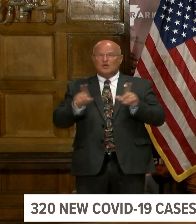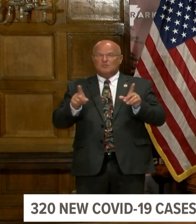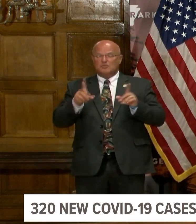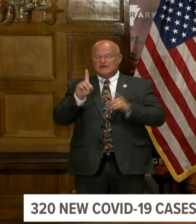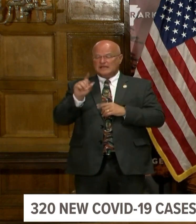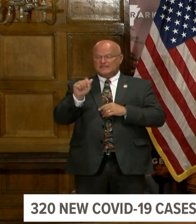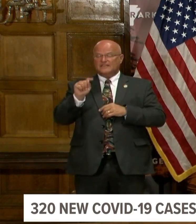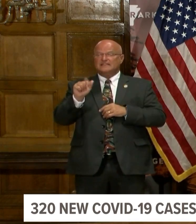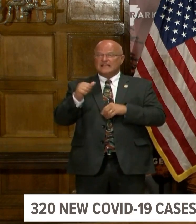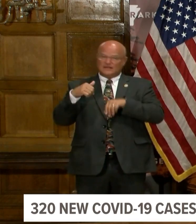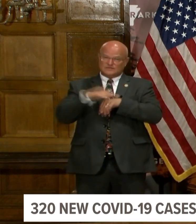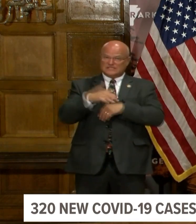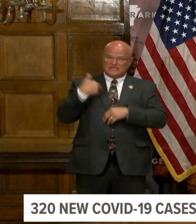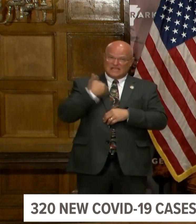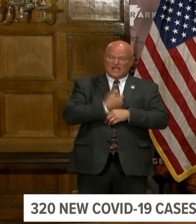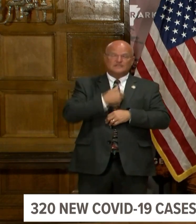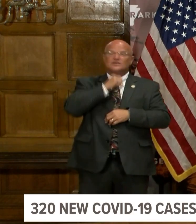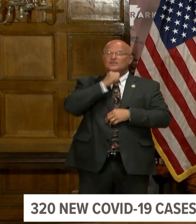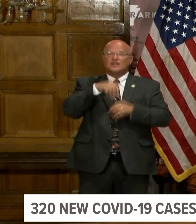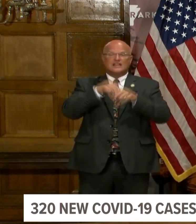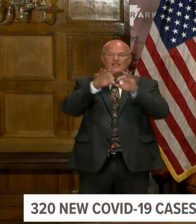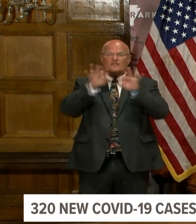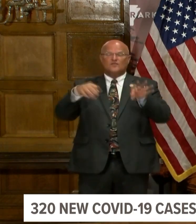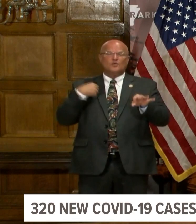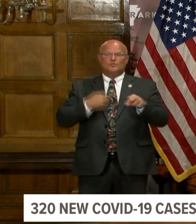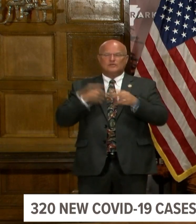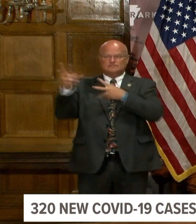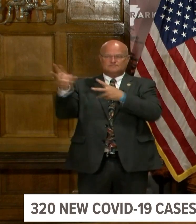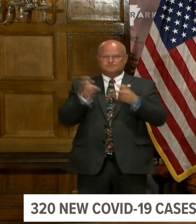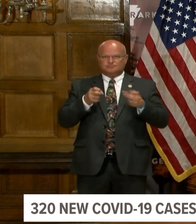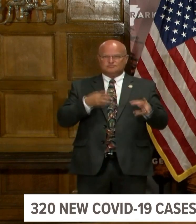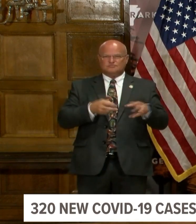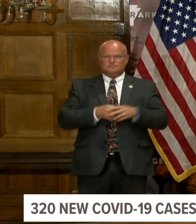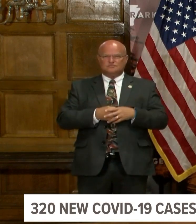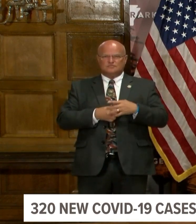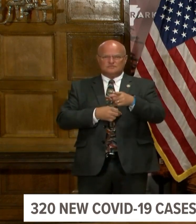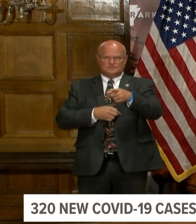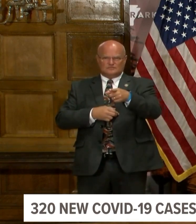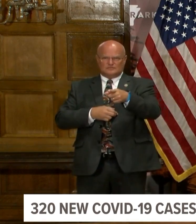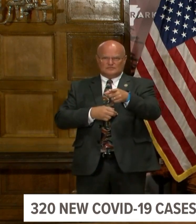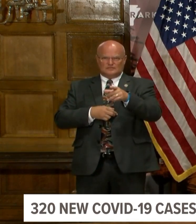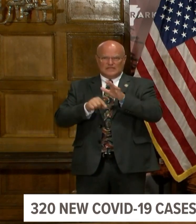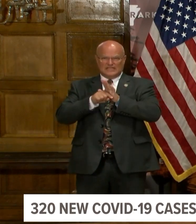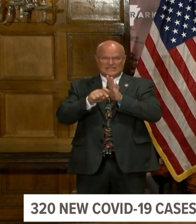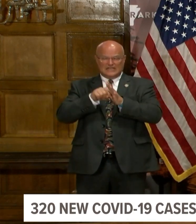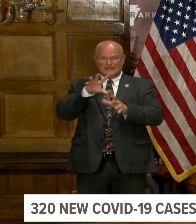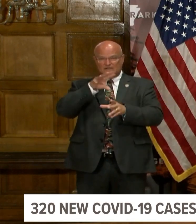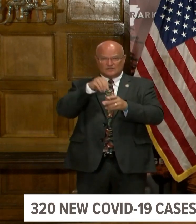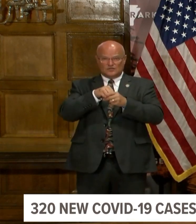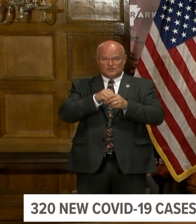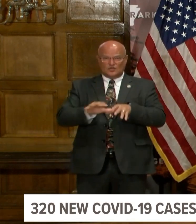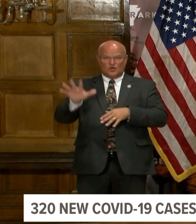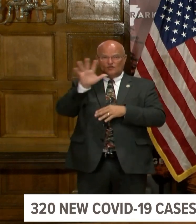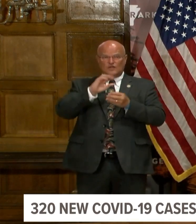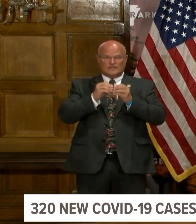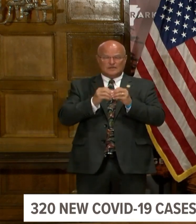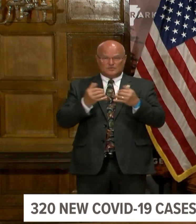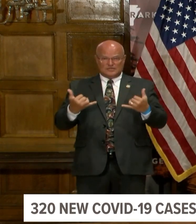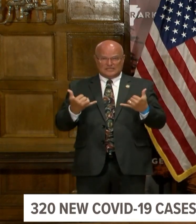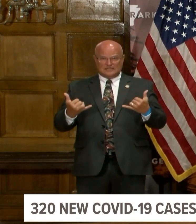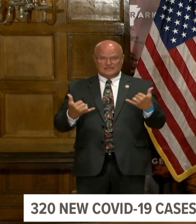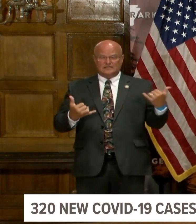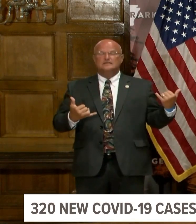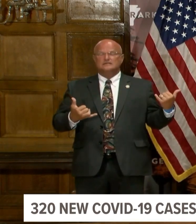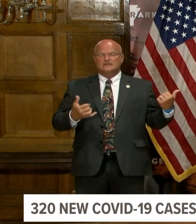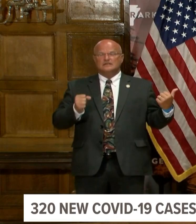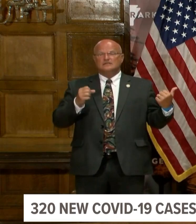the data was being sent to us. It just wasn't in the form that we could extract it well. Included in the overall numbers as of yet?